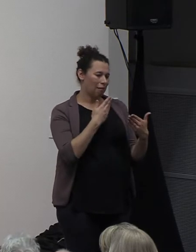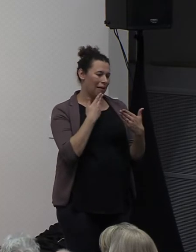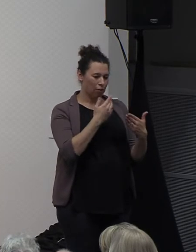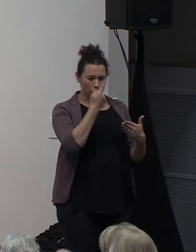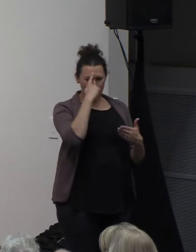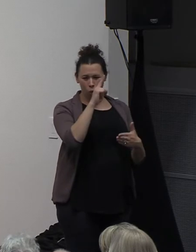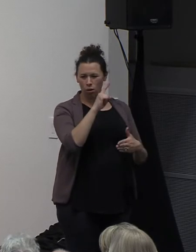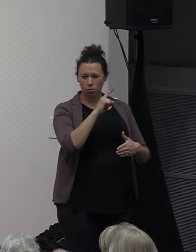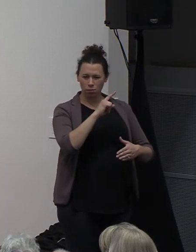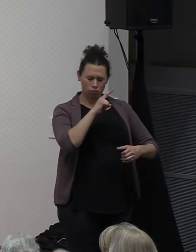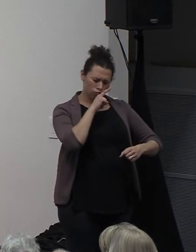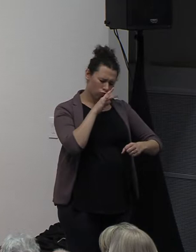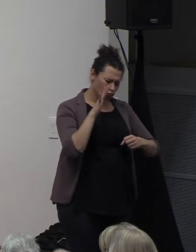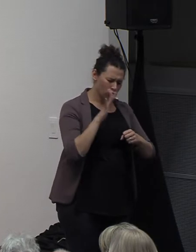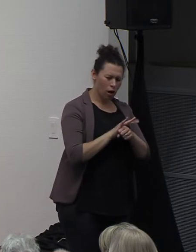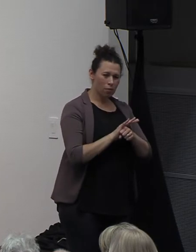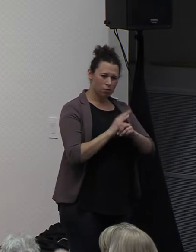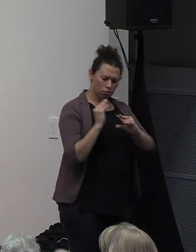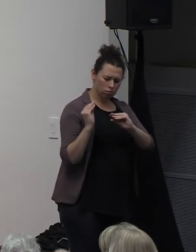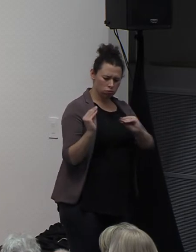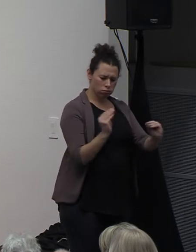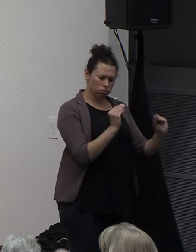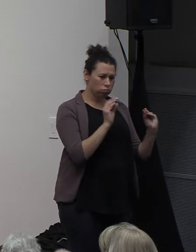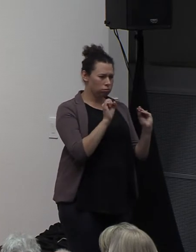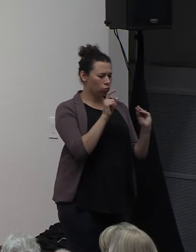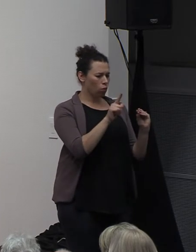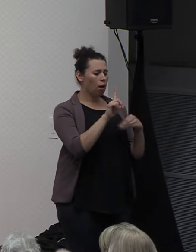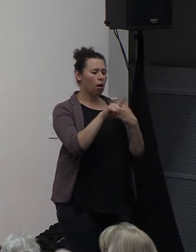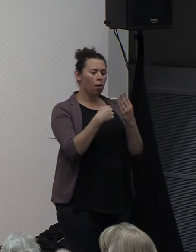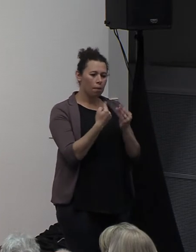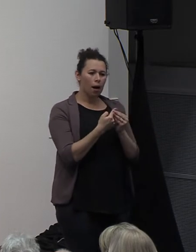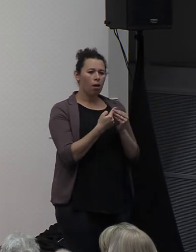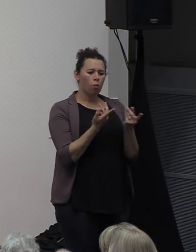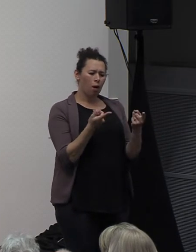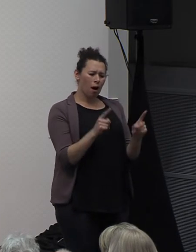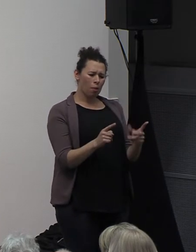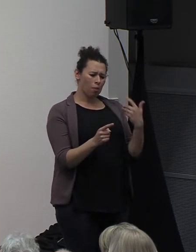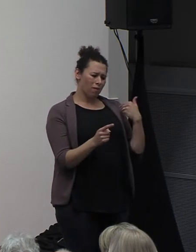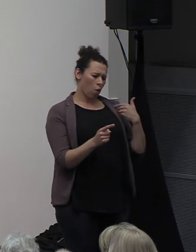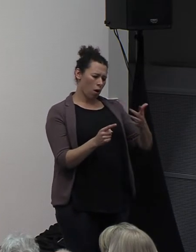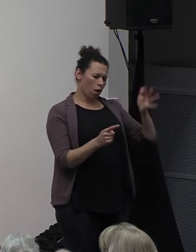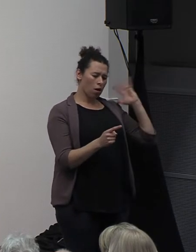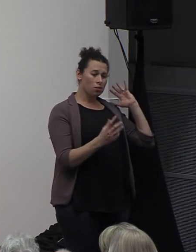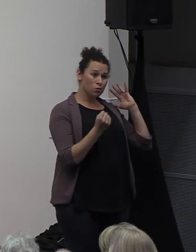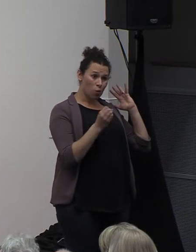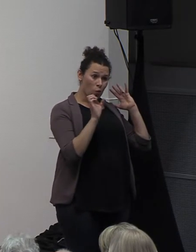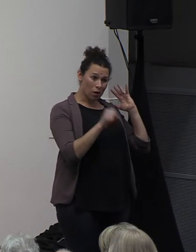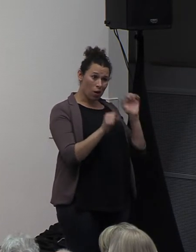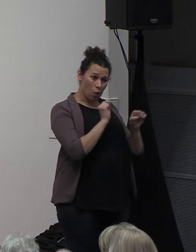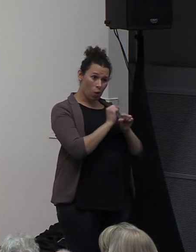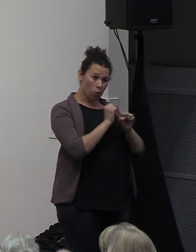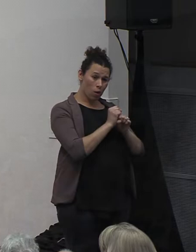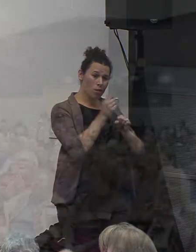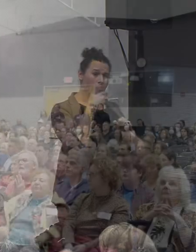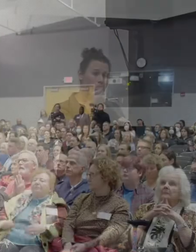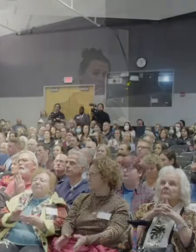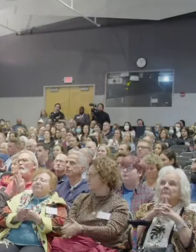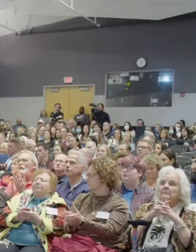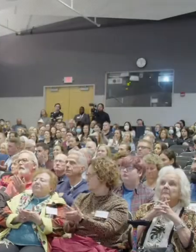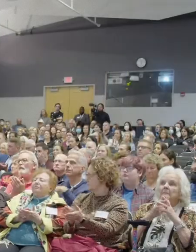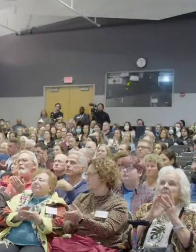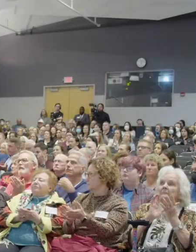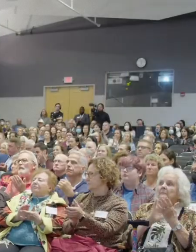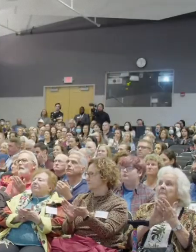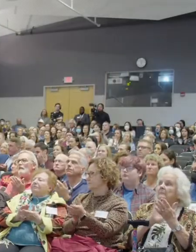to educating St. Louisans about the past so we can work together toward a better future. And